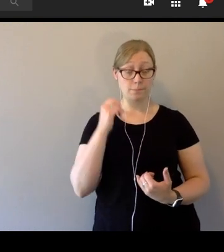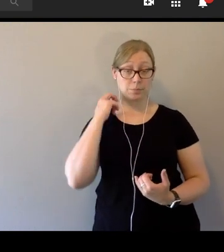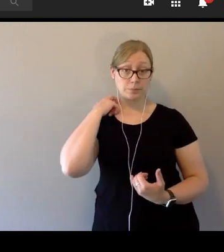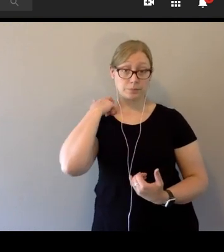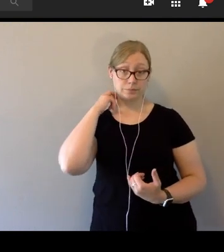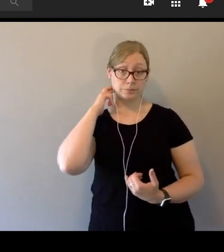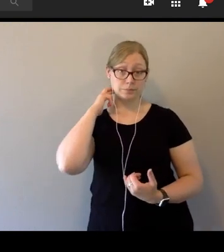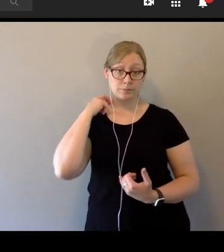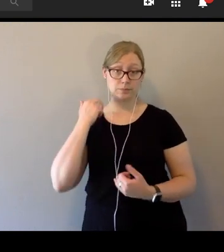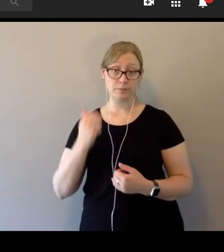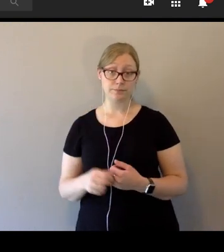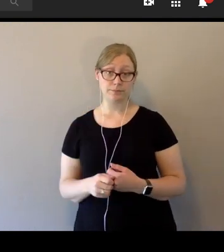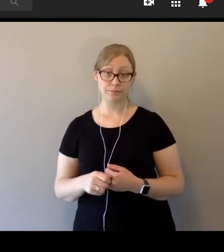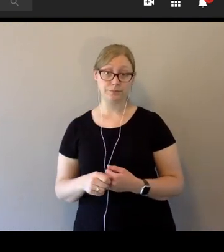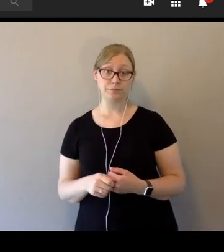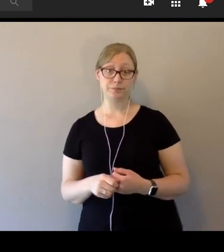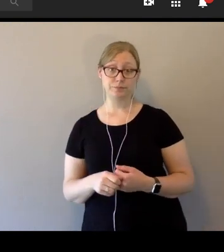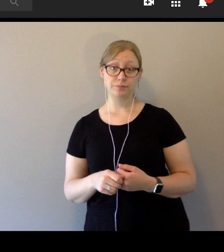of line N